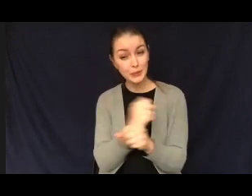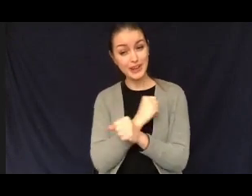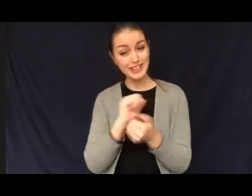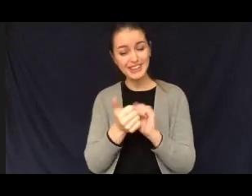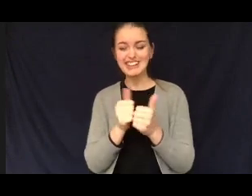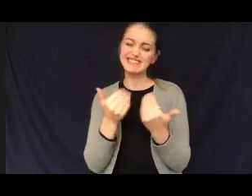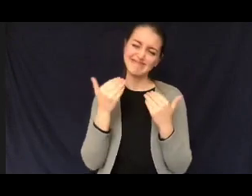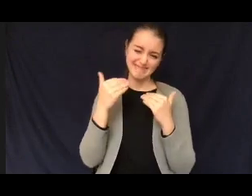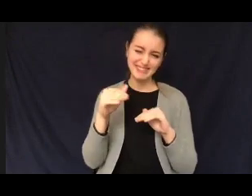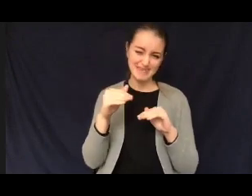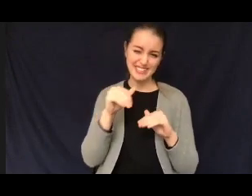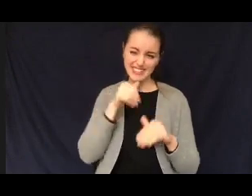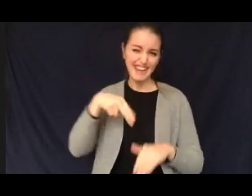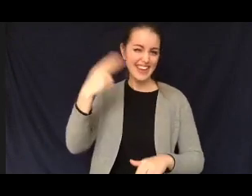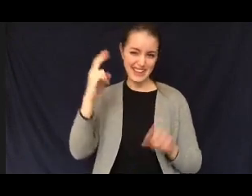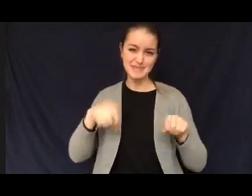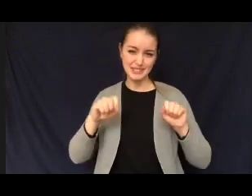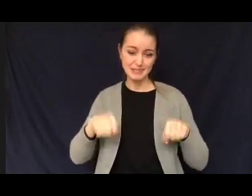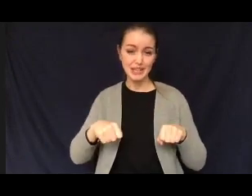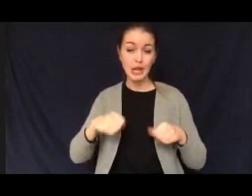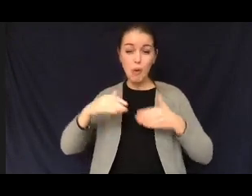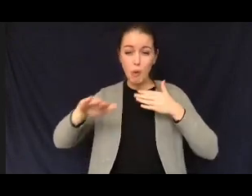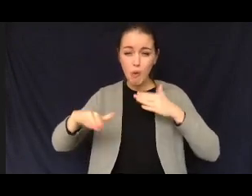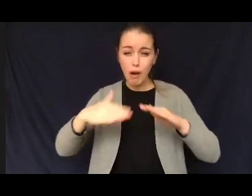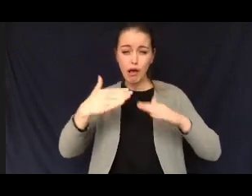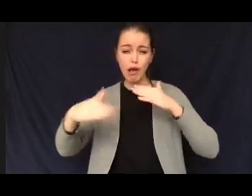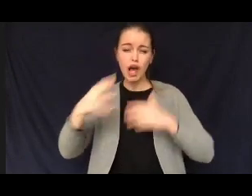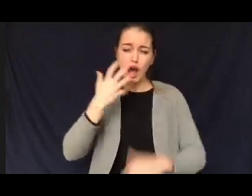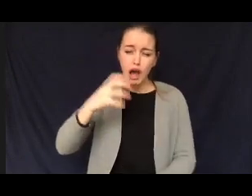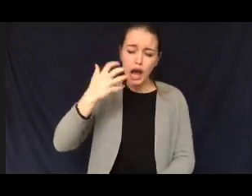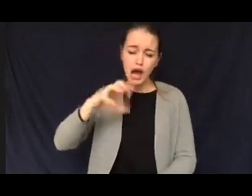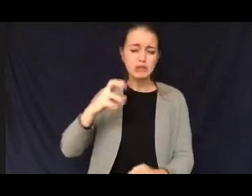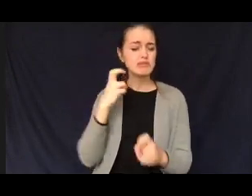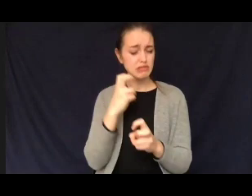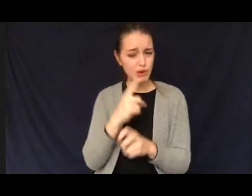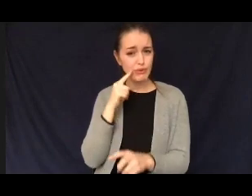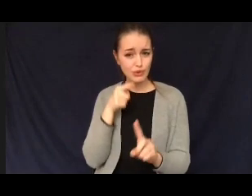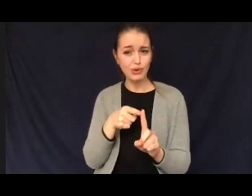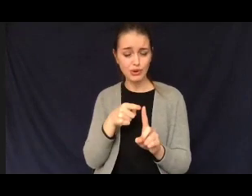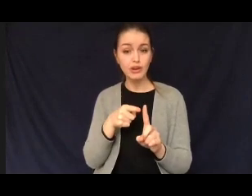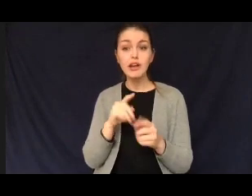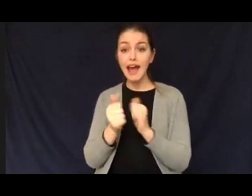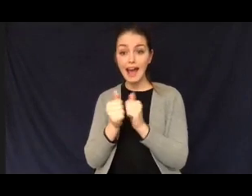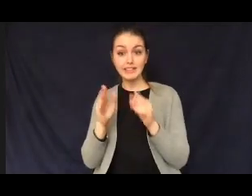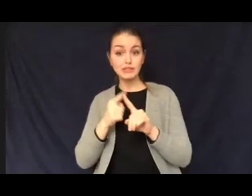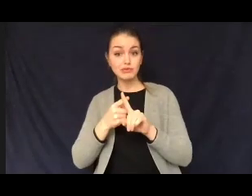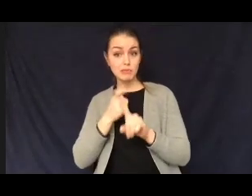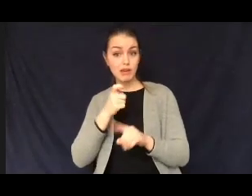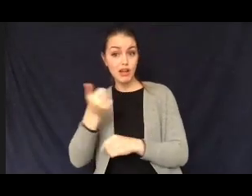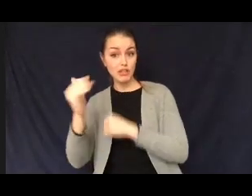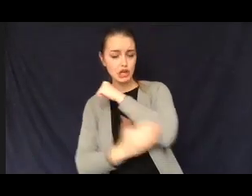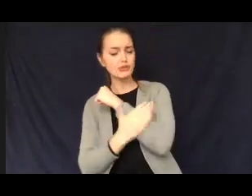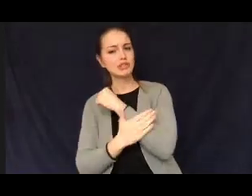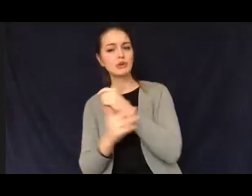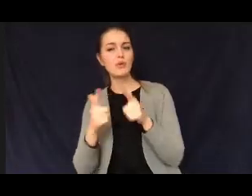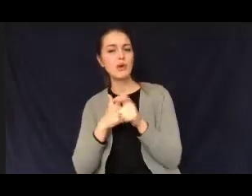Simply walking in Rome's shimmering heat was a chore, and athletes from other countries had run faster races than Wilma ever